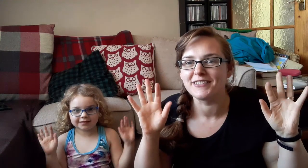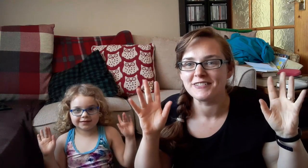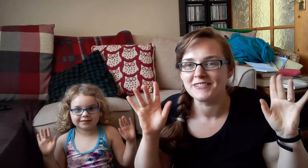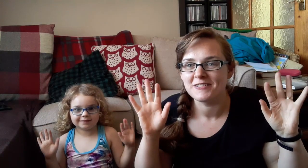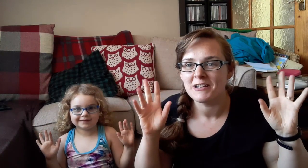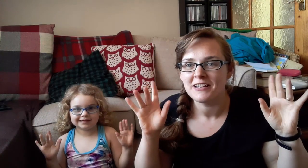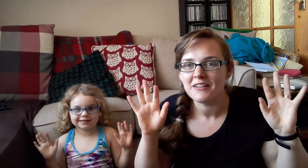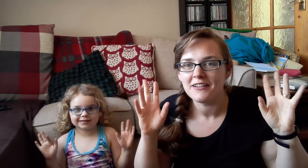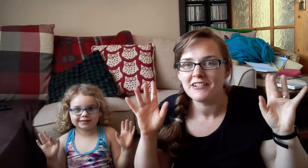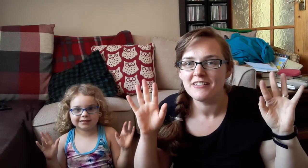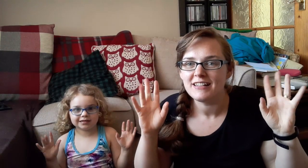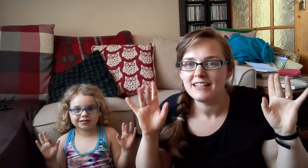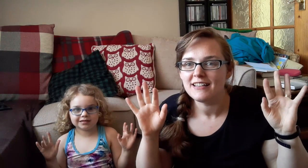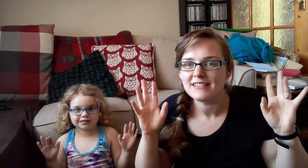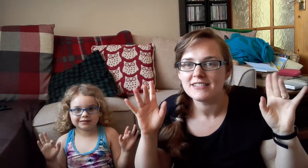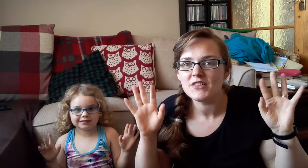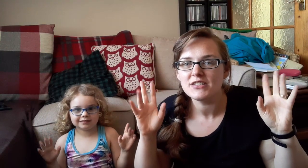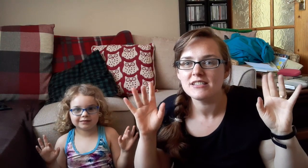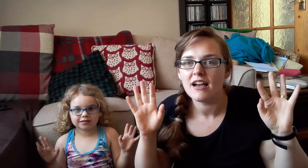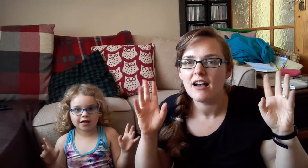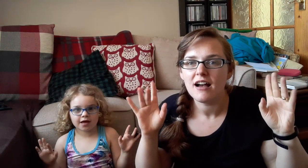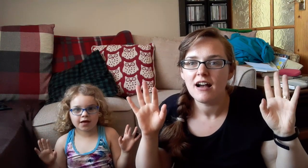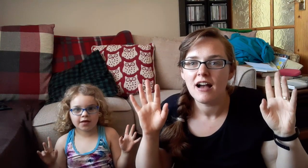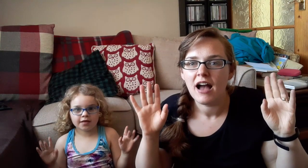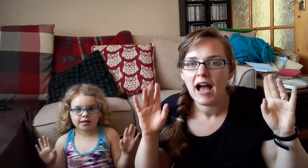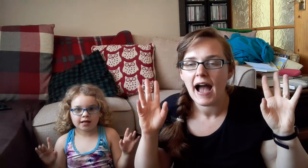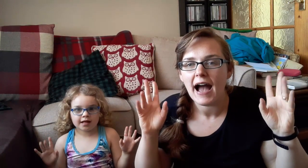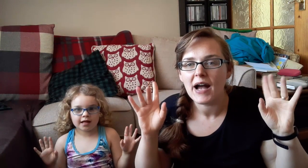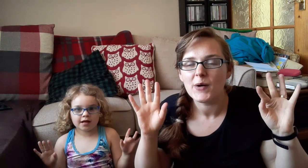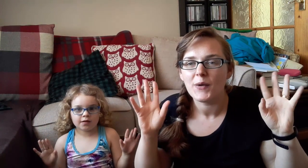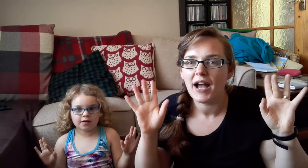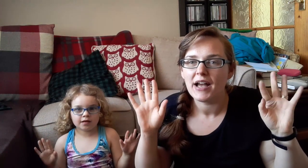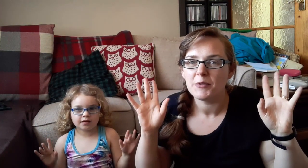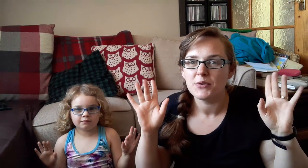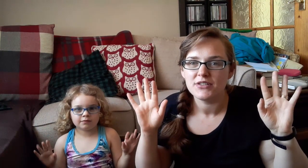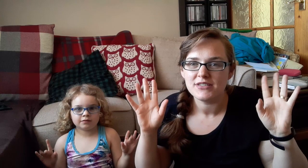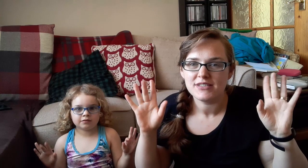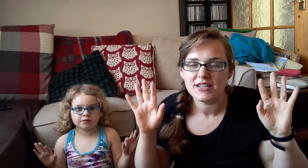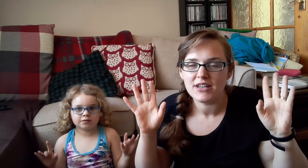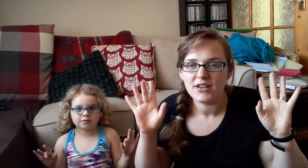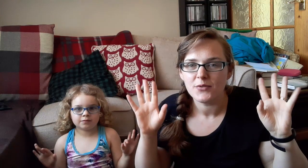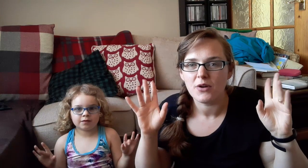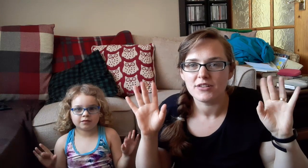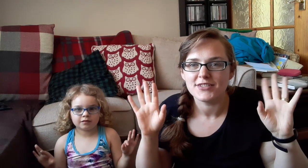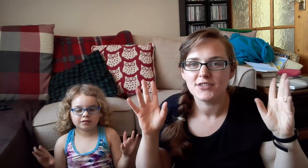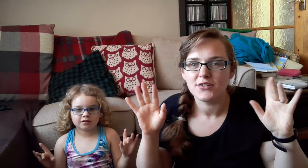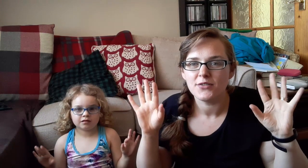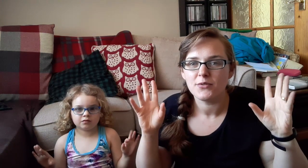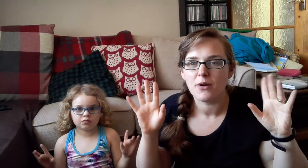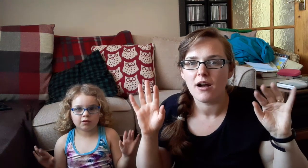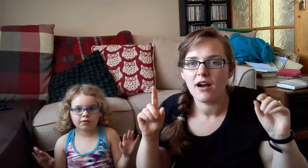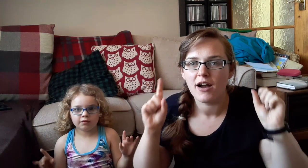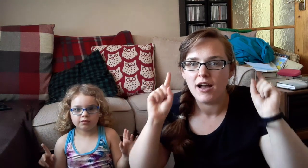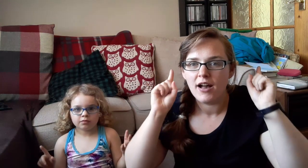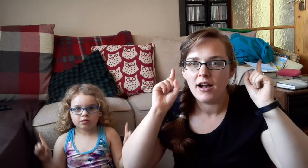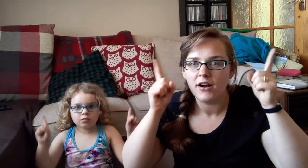Twinkle, twinkle, little star, how I wonder what you are.